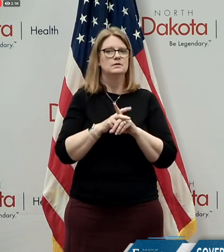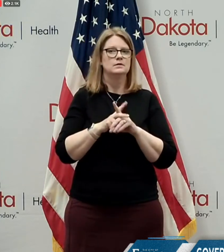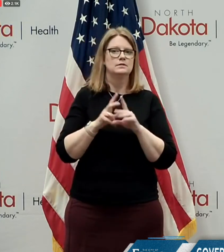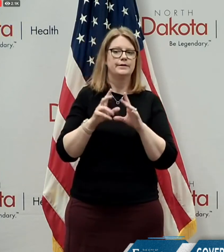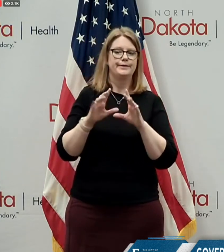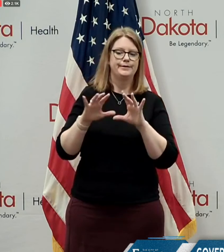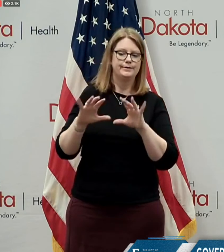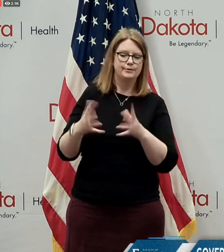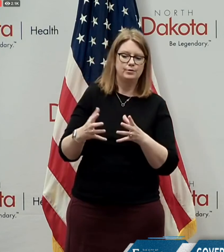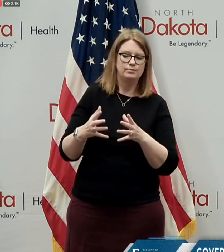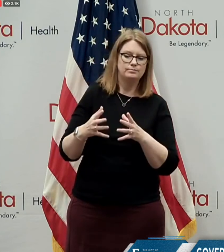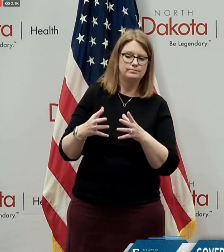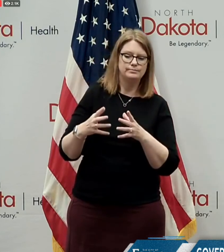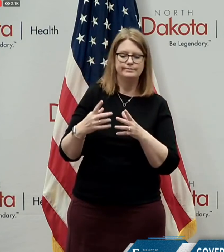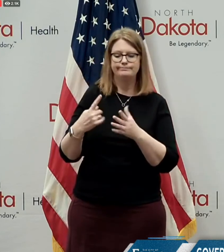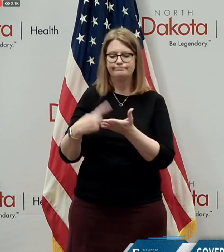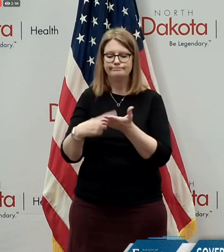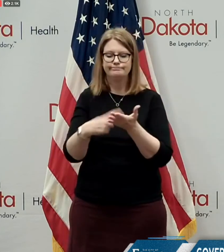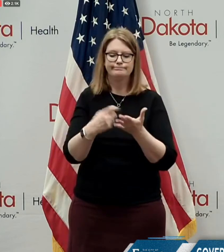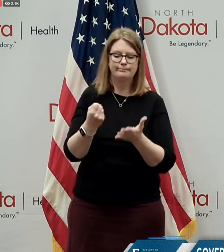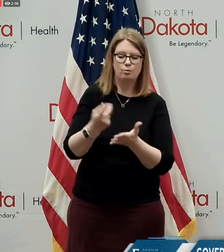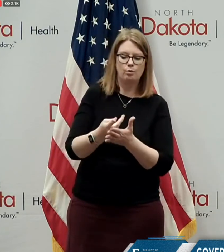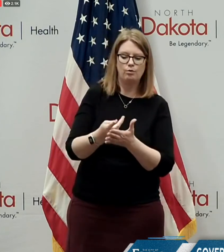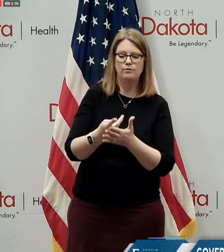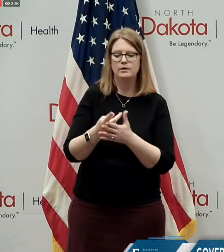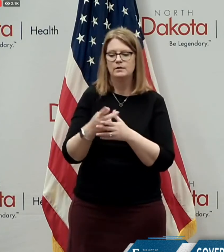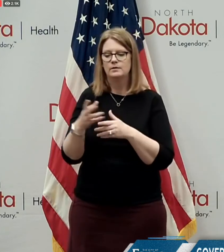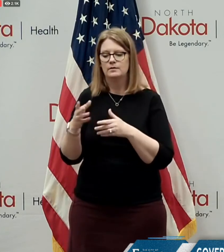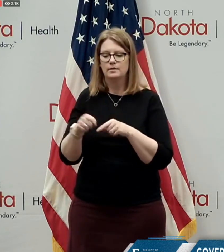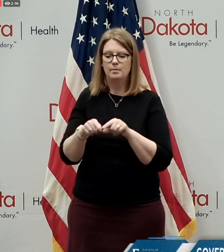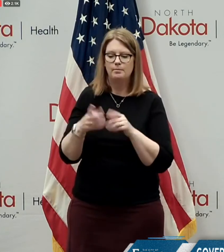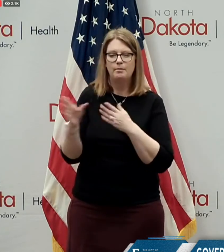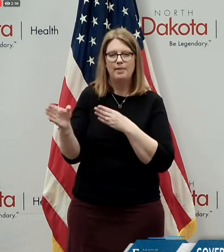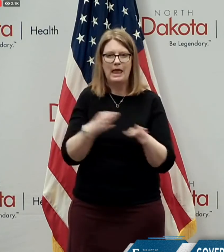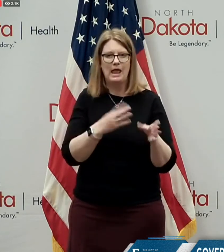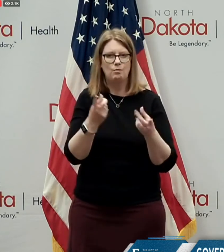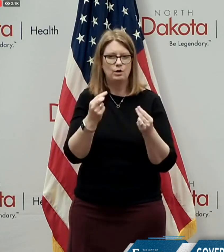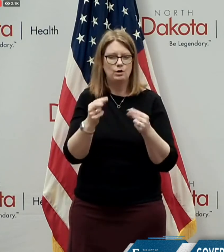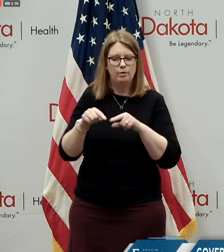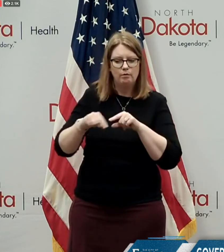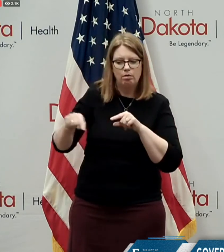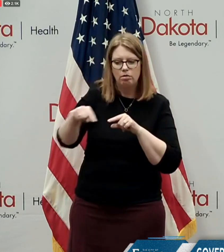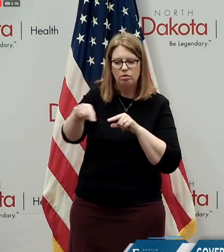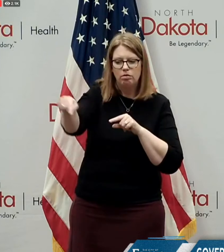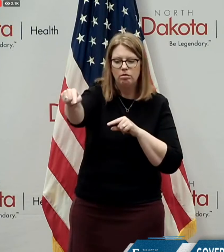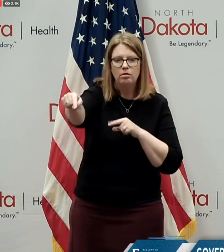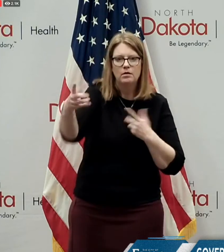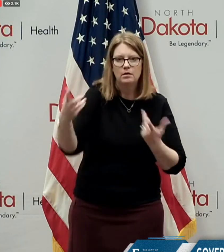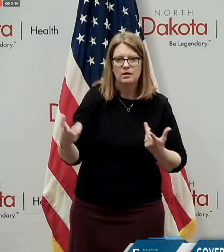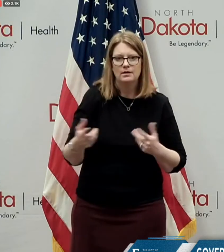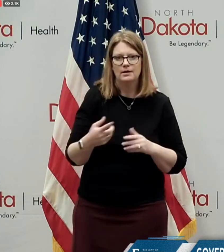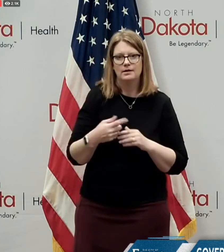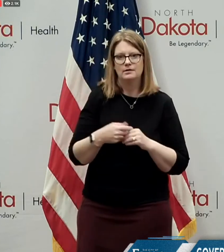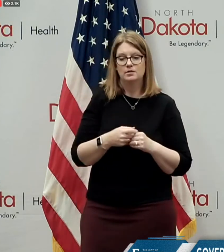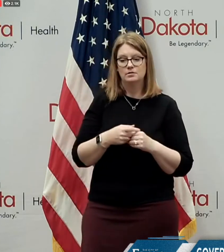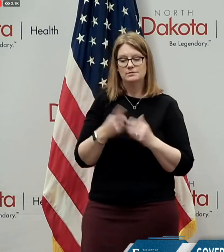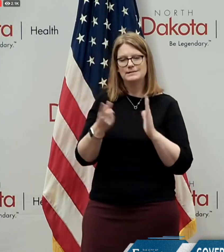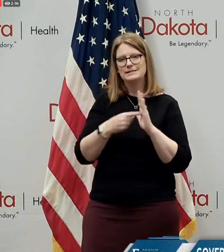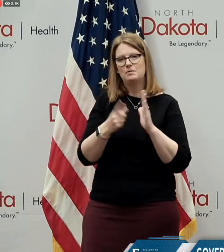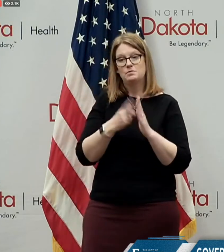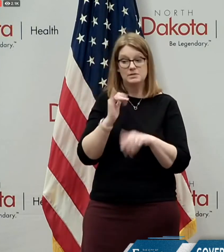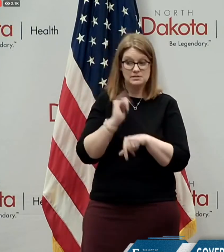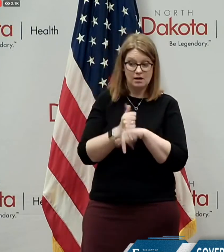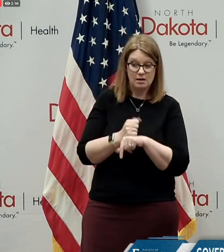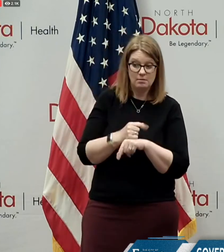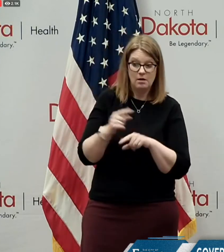approved, and then once that starts, then the routes are not followed, and so I